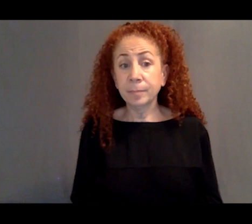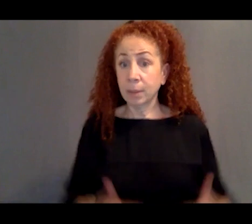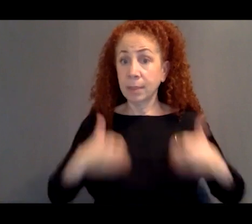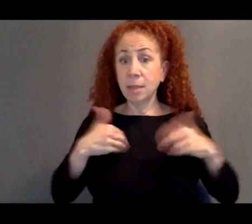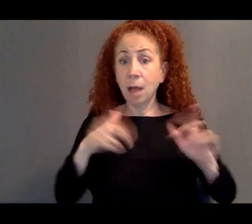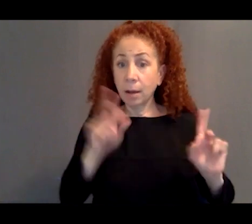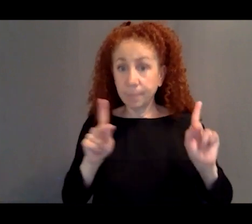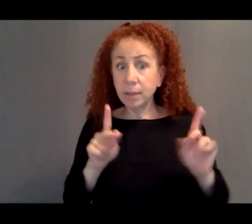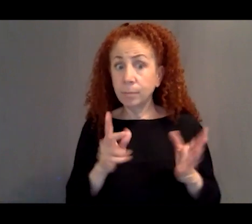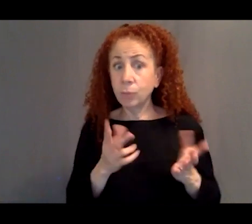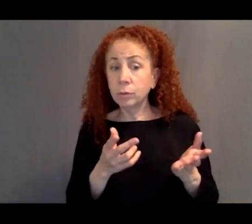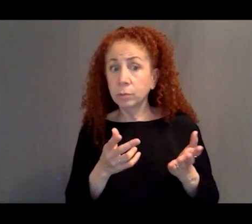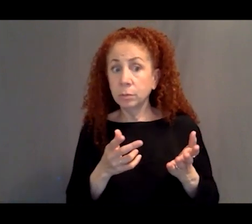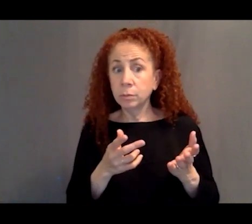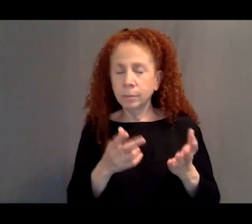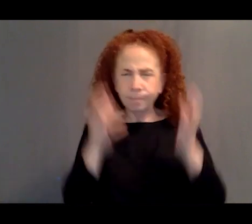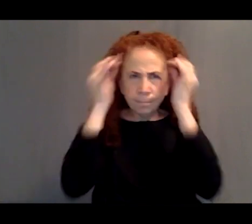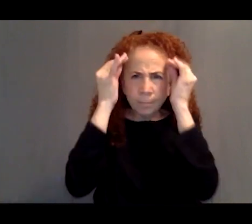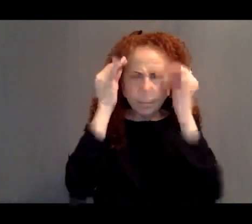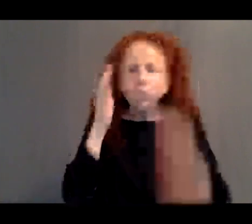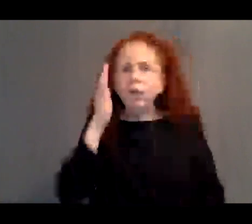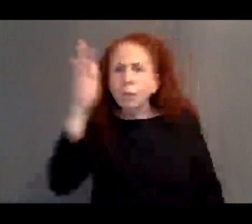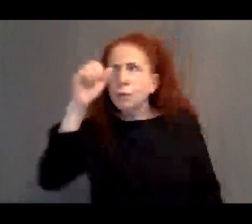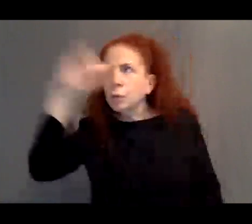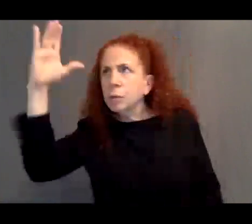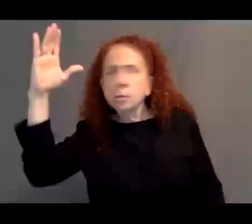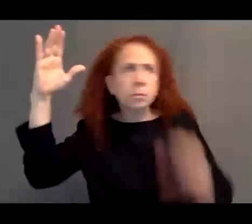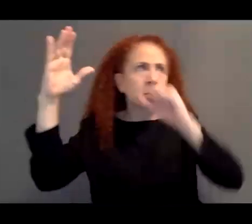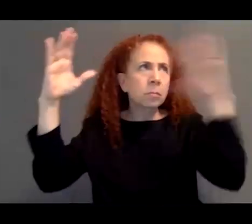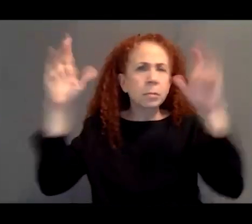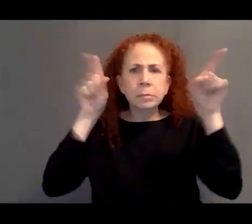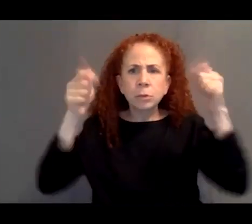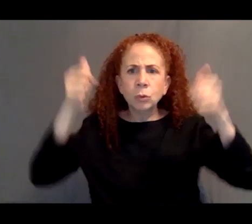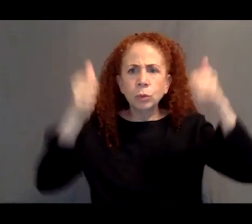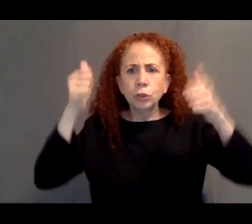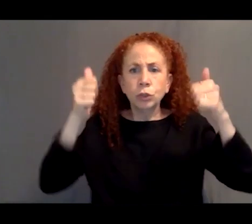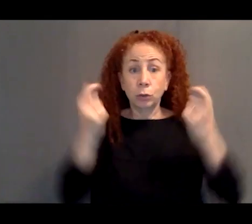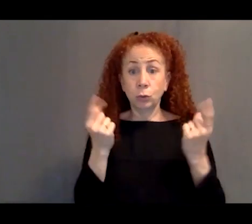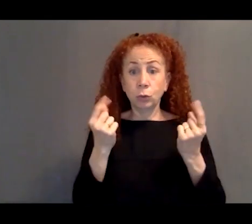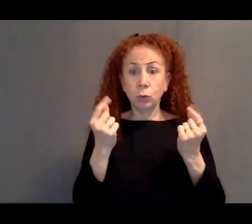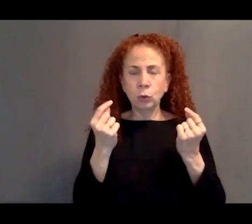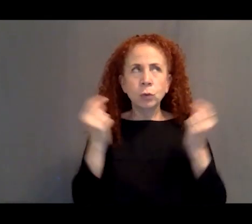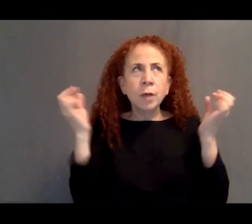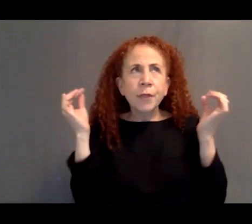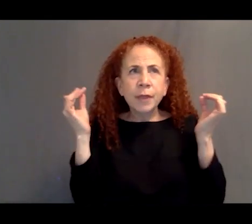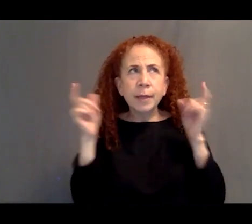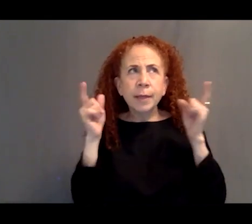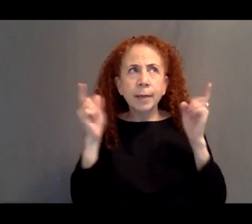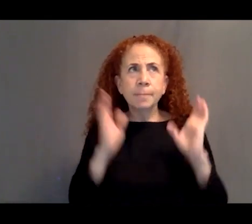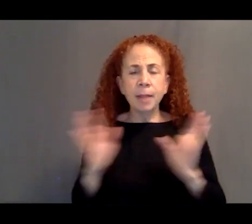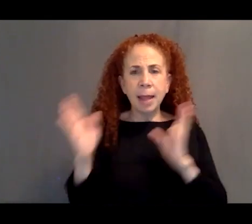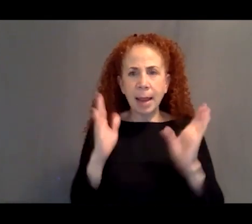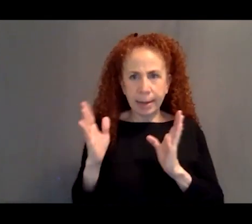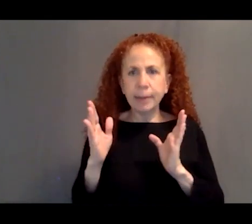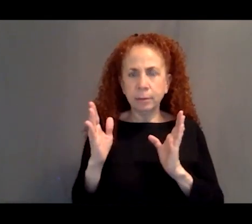young people in crafting these dual futures, what they're doing is thinking about and